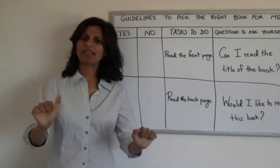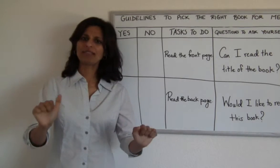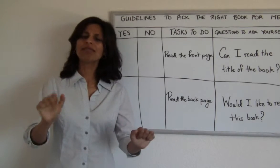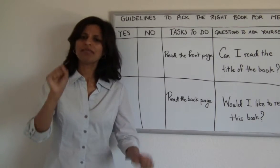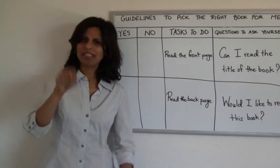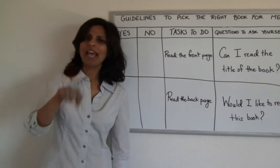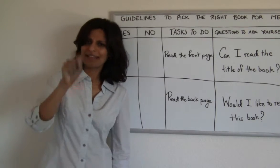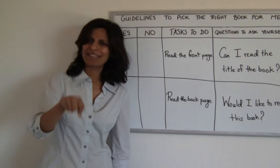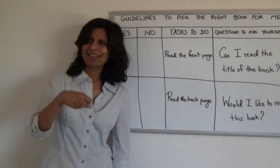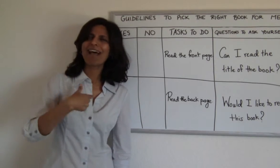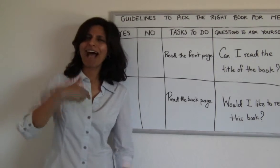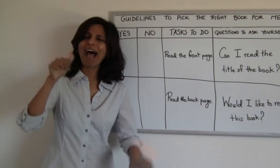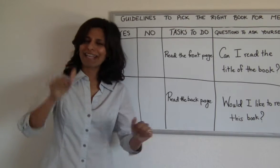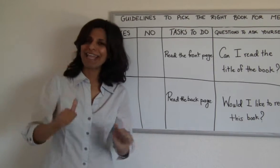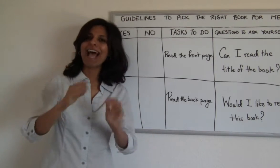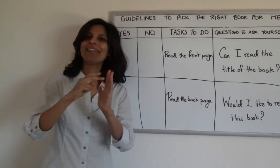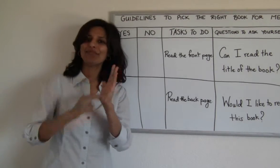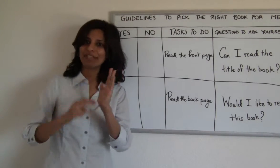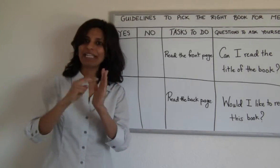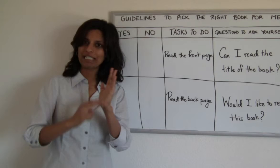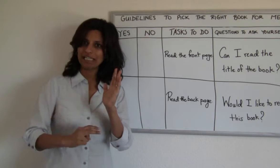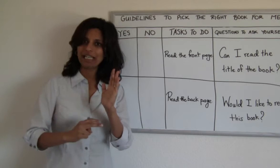yes, I can read